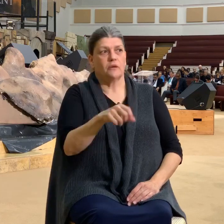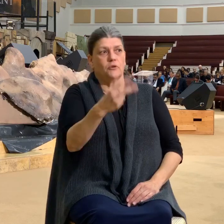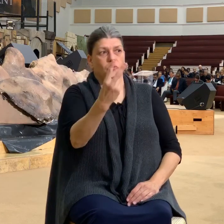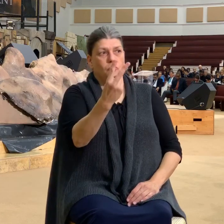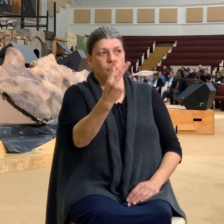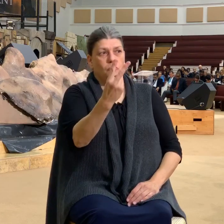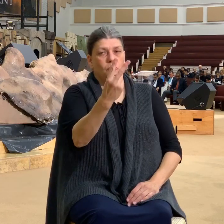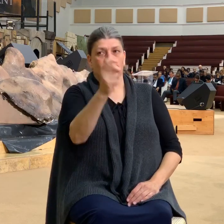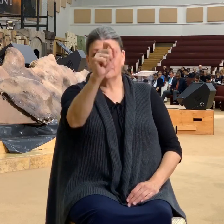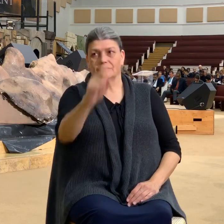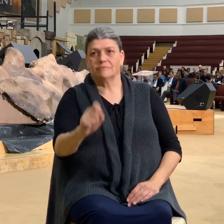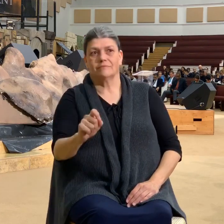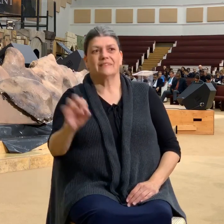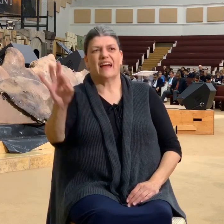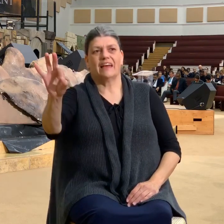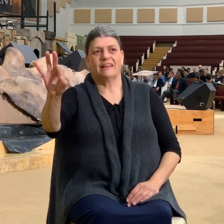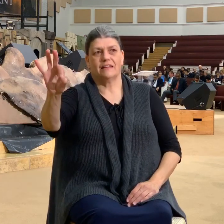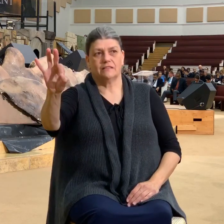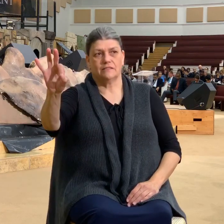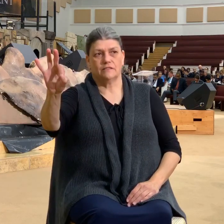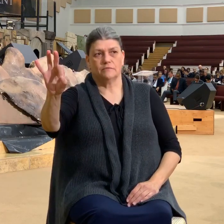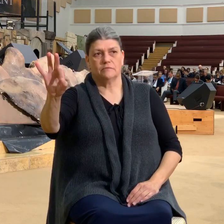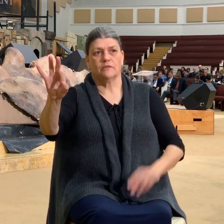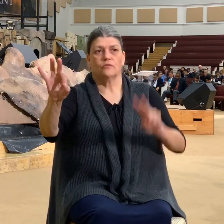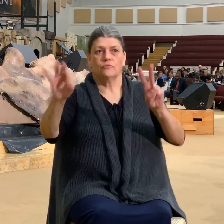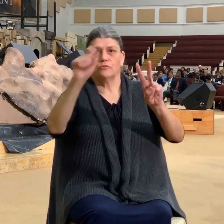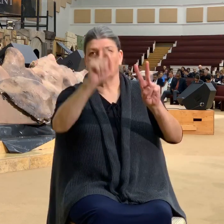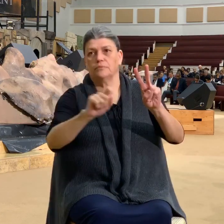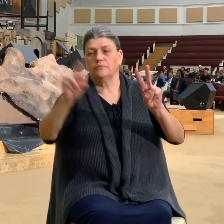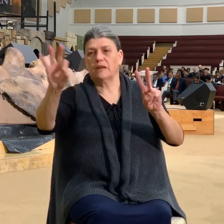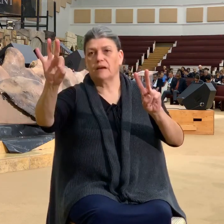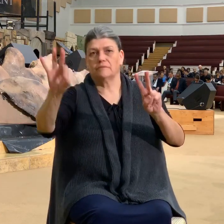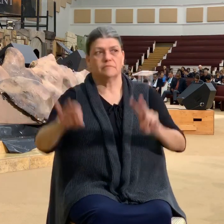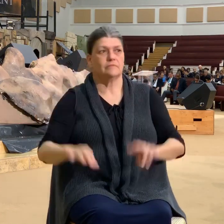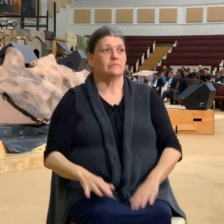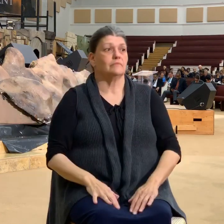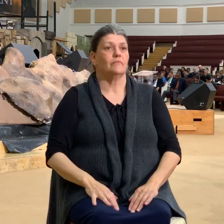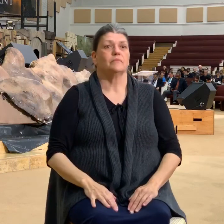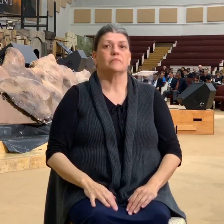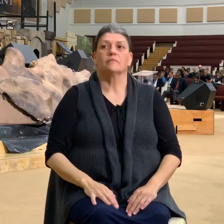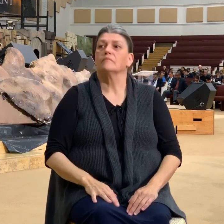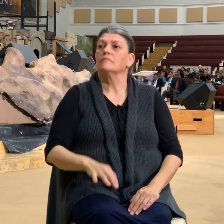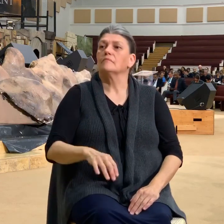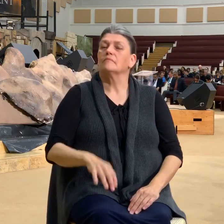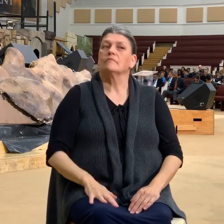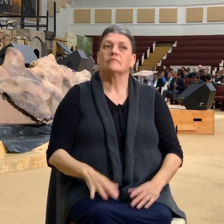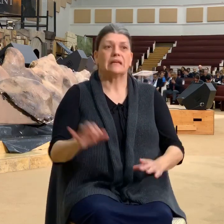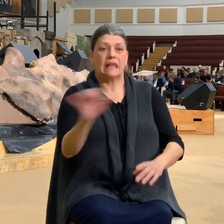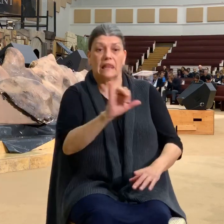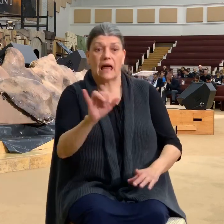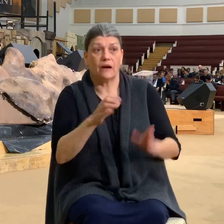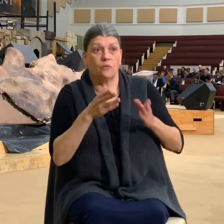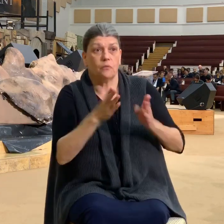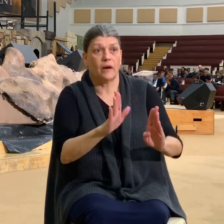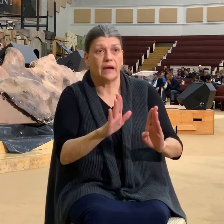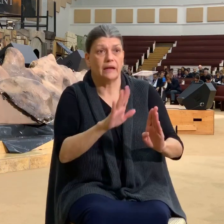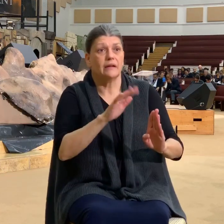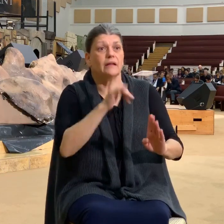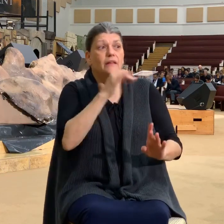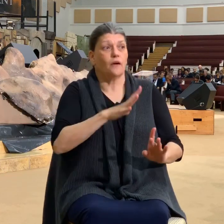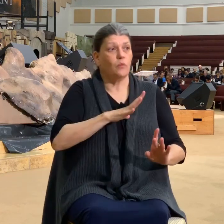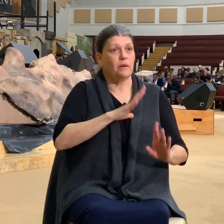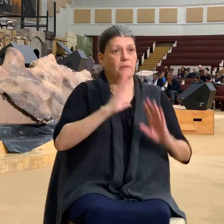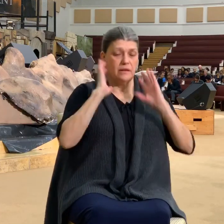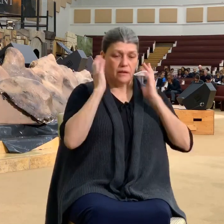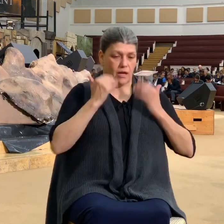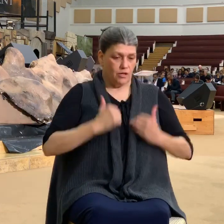And verse 9. 1 Timothy chapter 2, verse 9. And in like manner also that women adorn